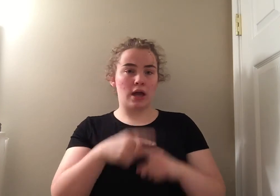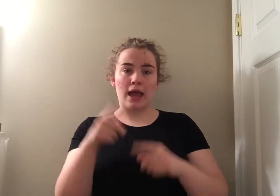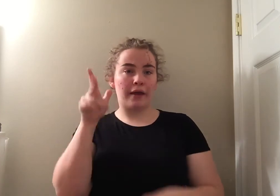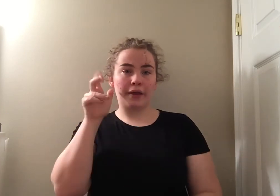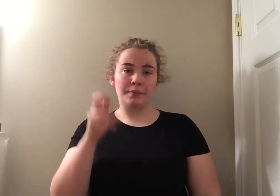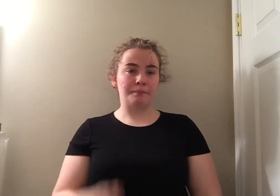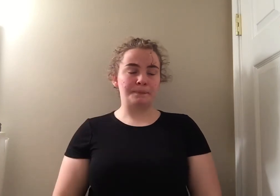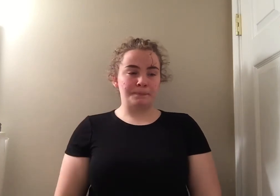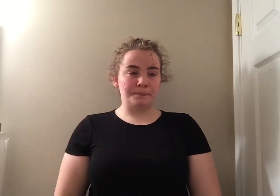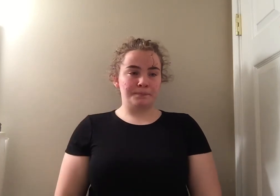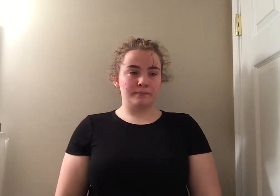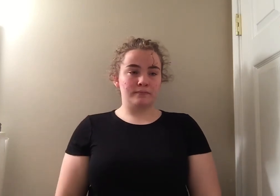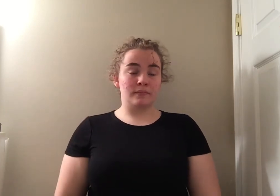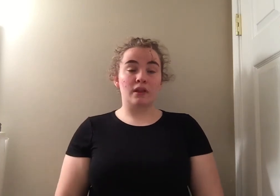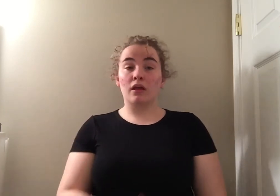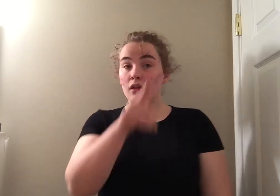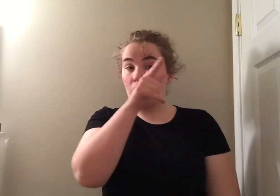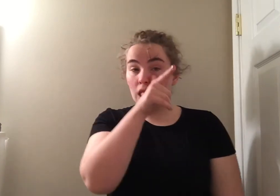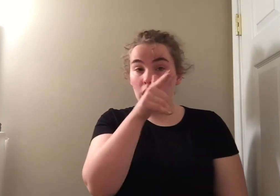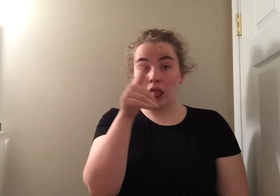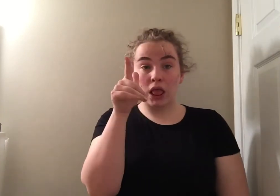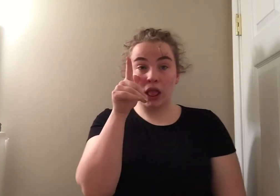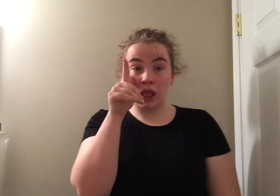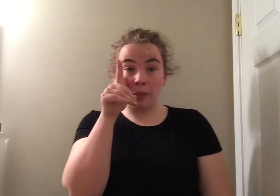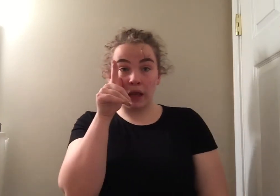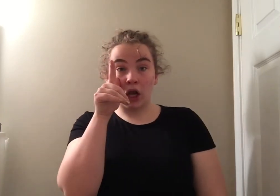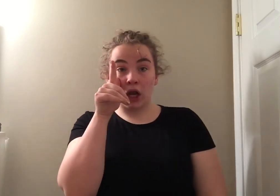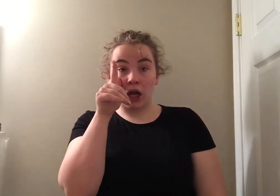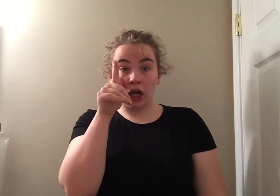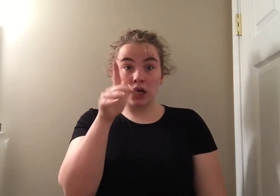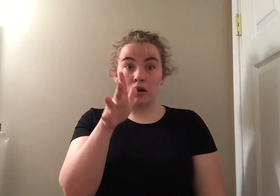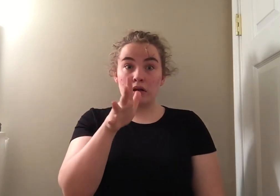Lily's parents were more than a bit doubtful about leaving the two of them alone together.